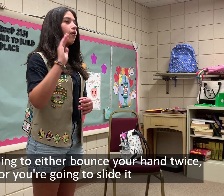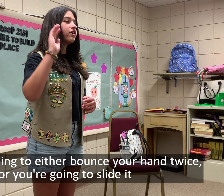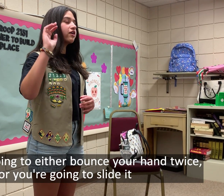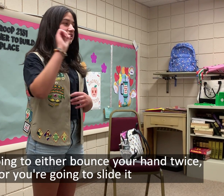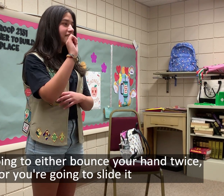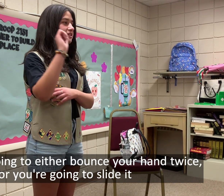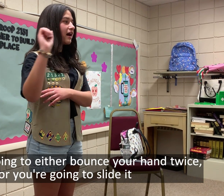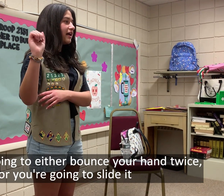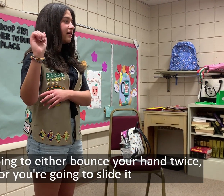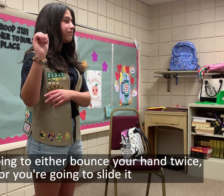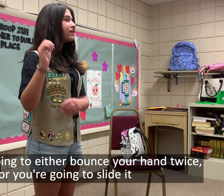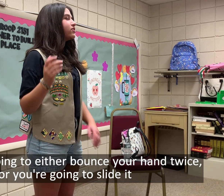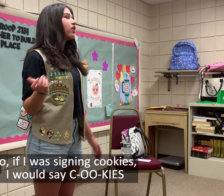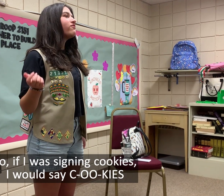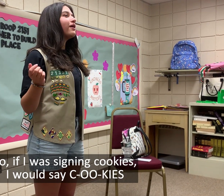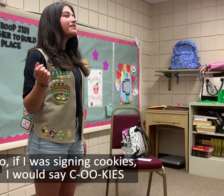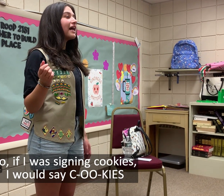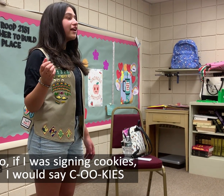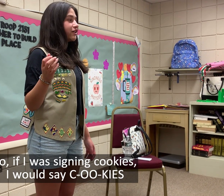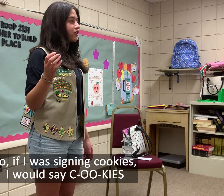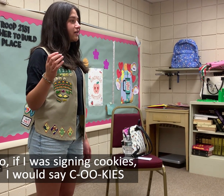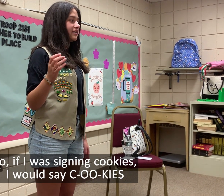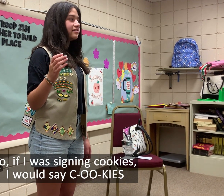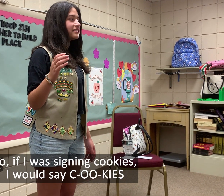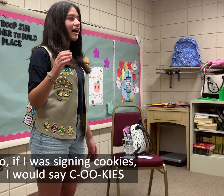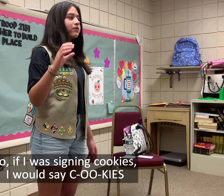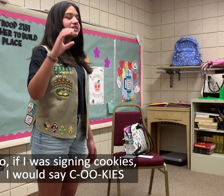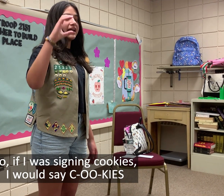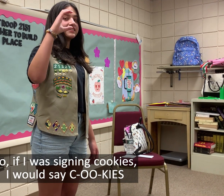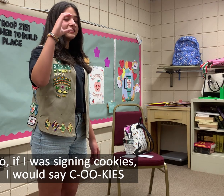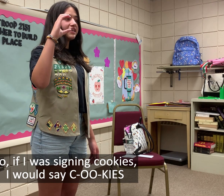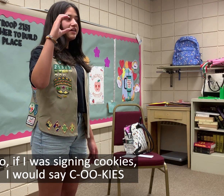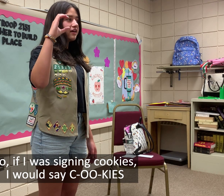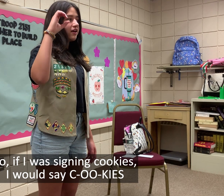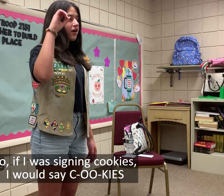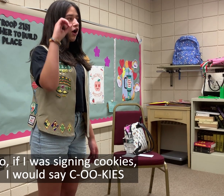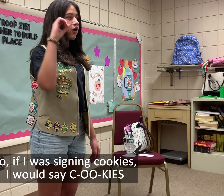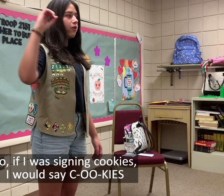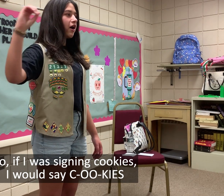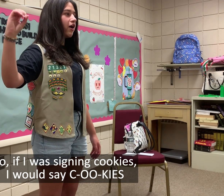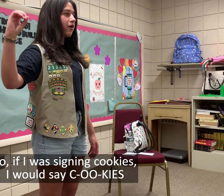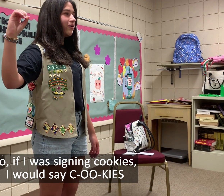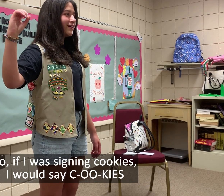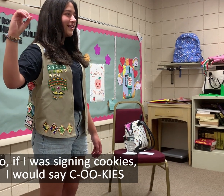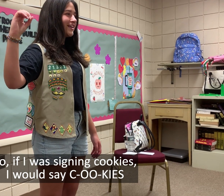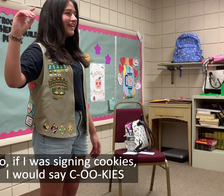you're gonna slide it. So if I was signing cookies, I would say COOKIES,